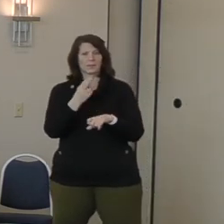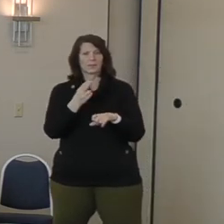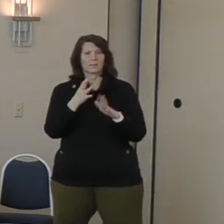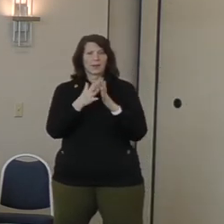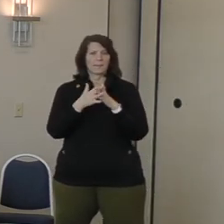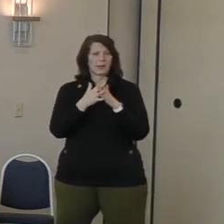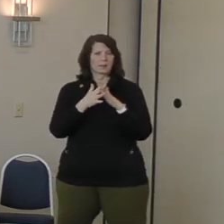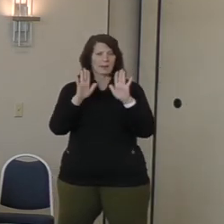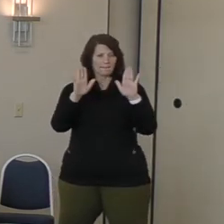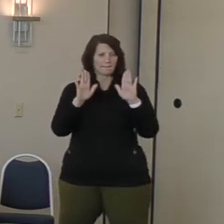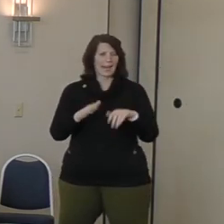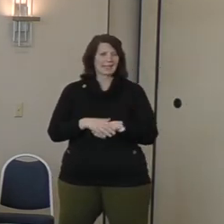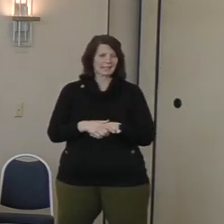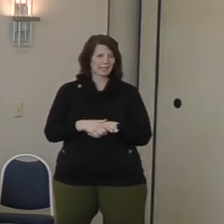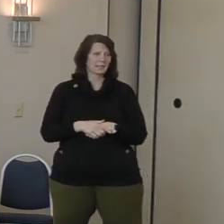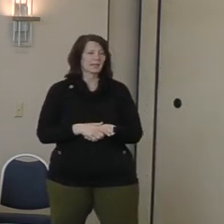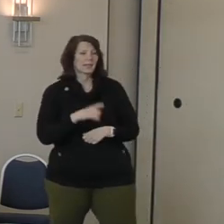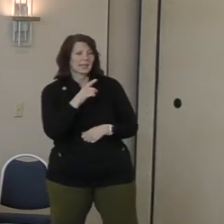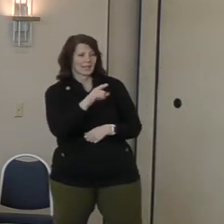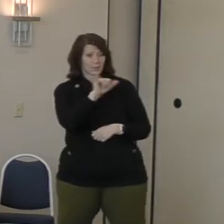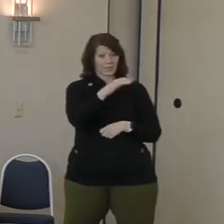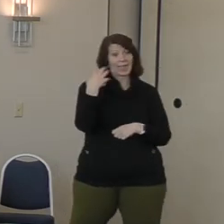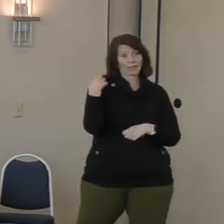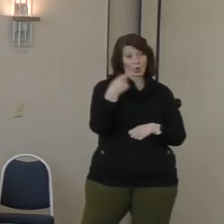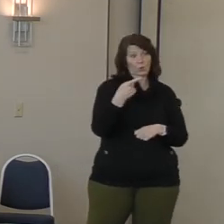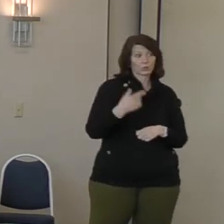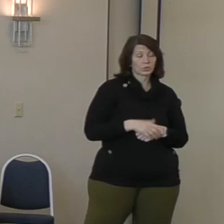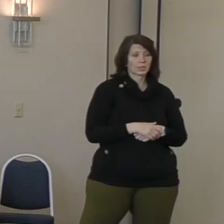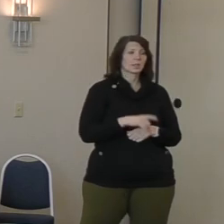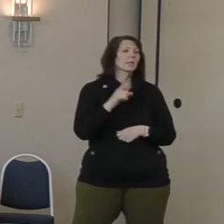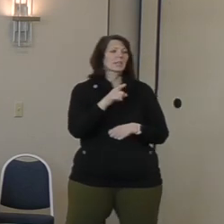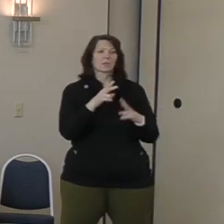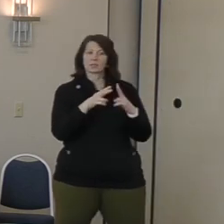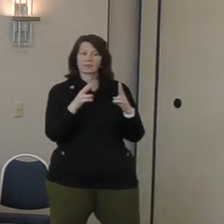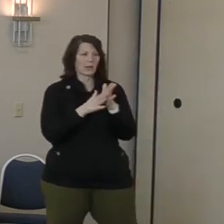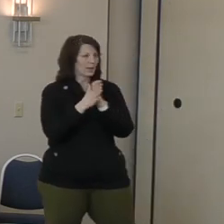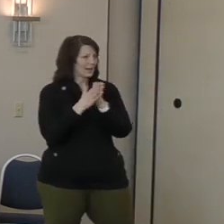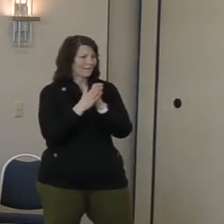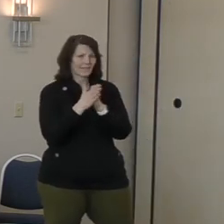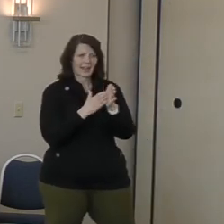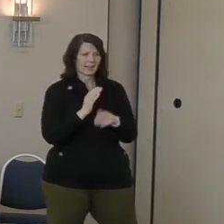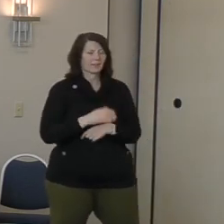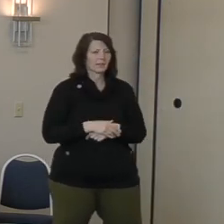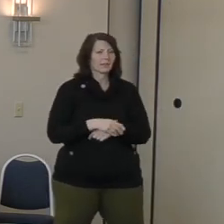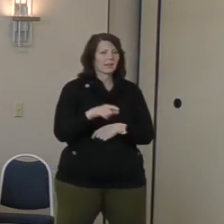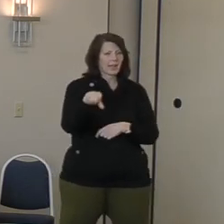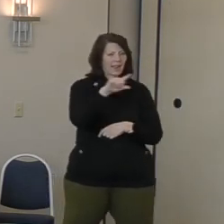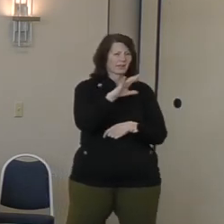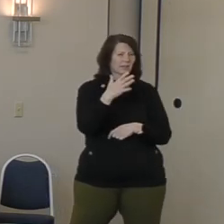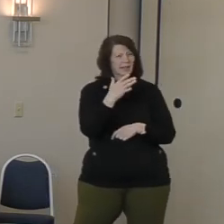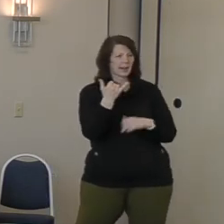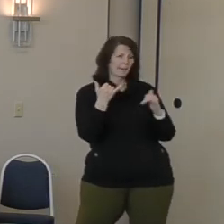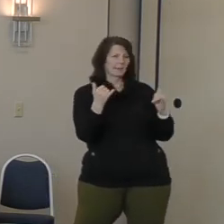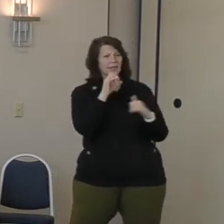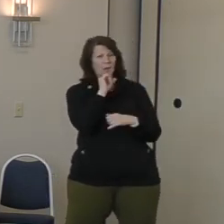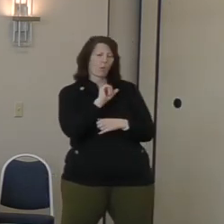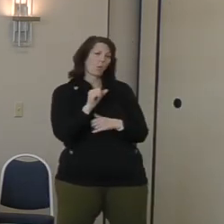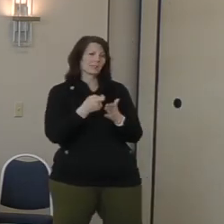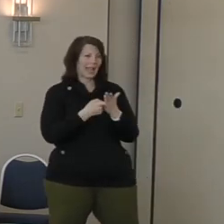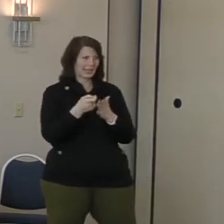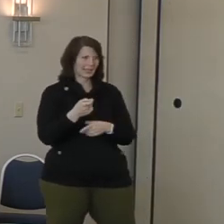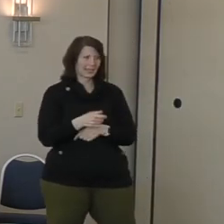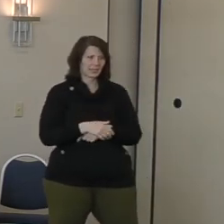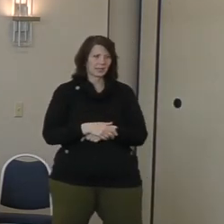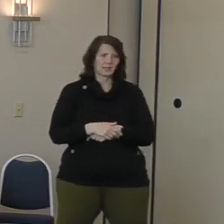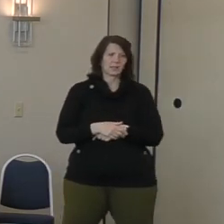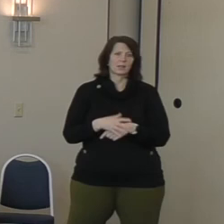amazing, right? He was that coach. And he was very innovative in that everybody else kind of played big, old hockey, right?